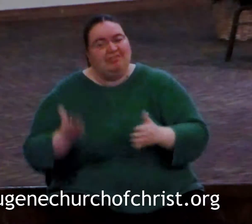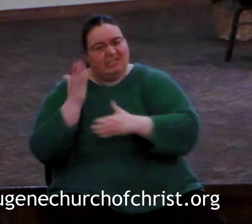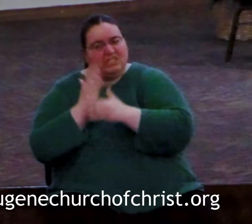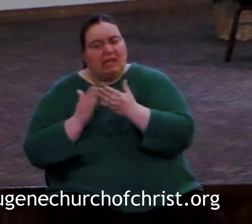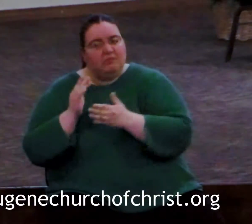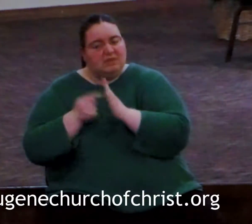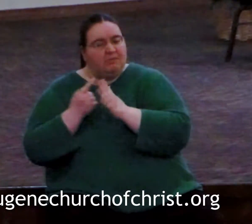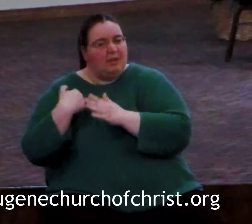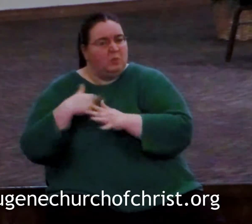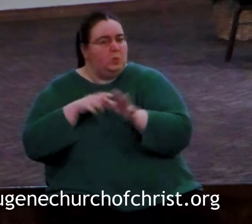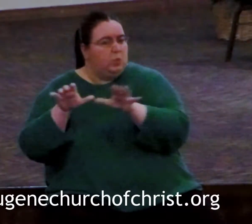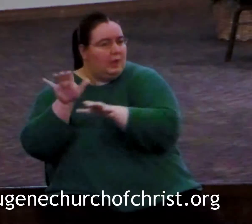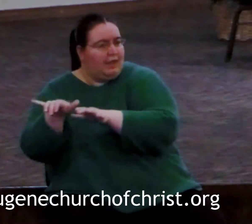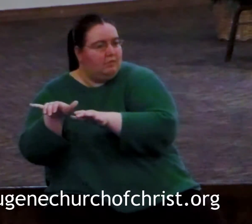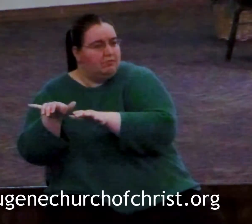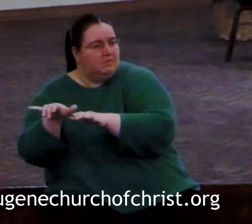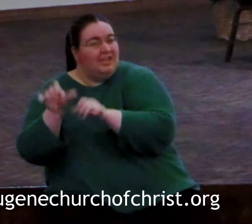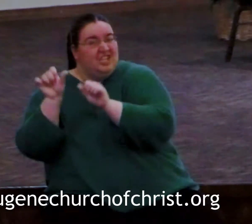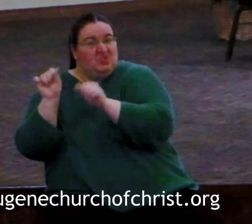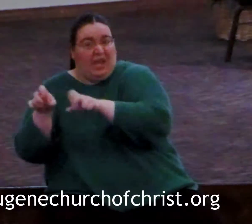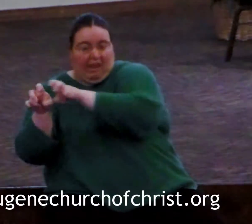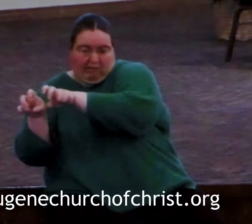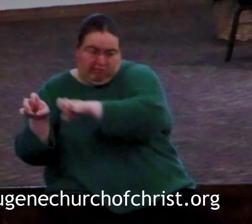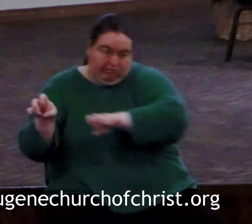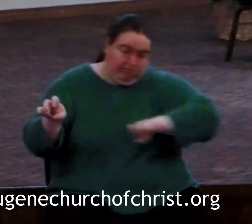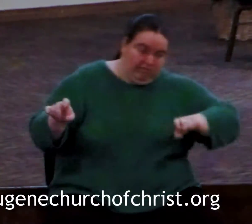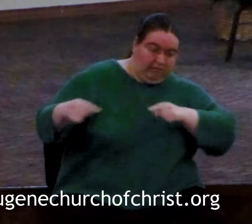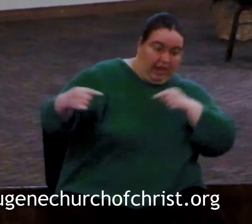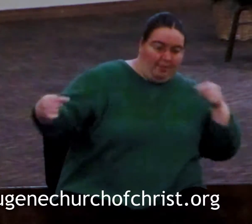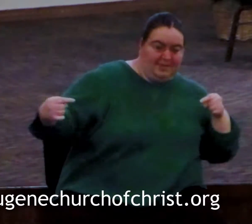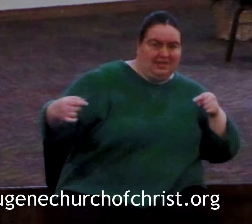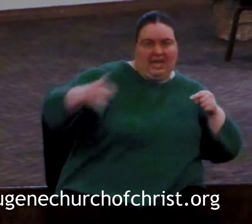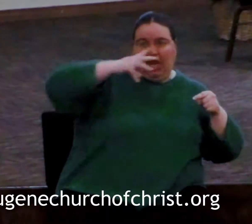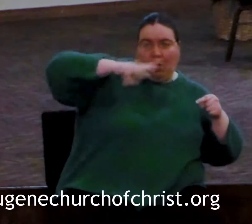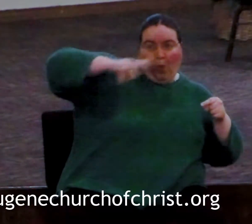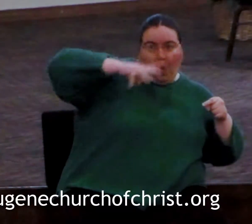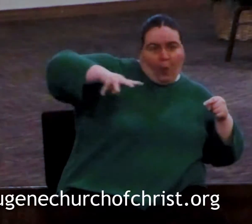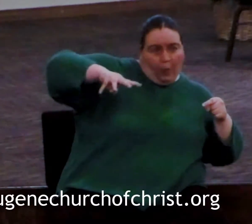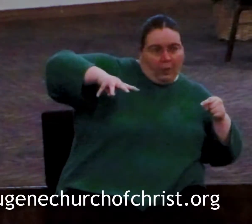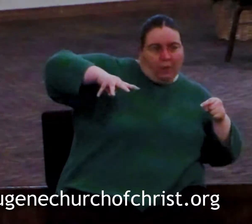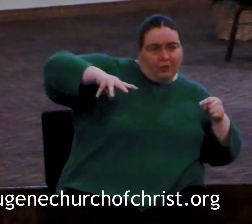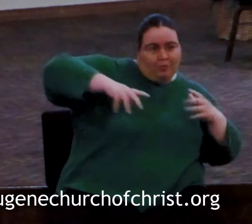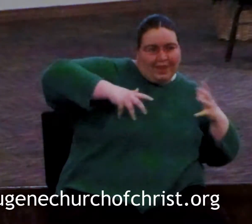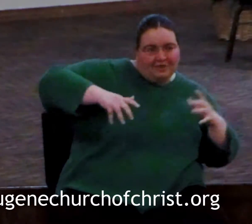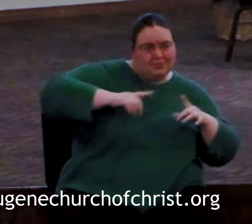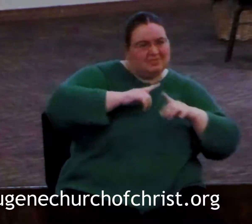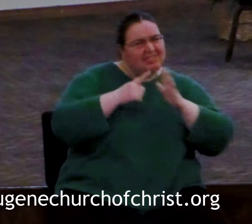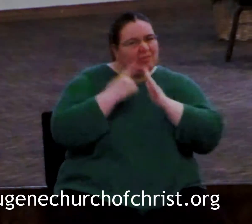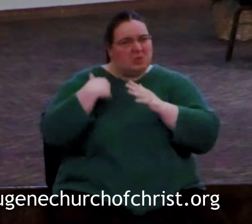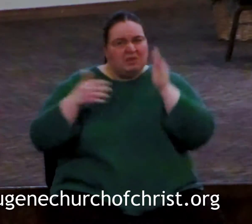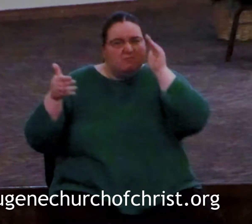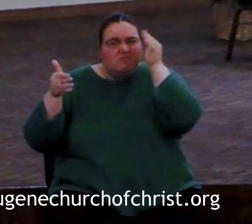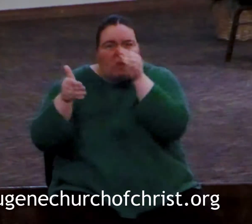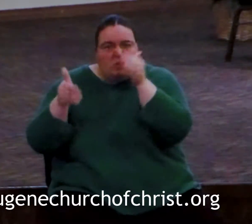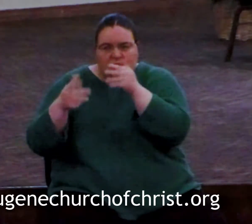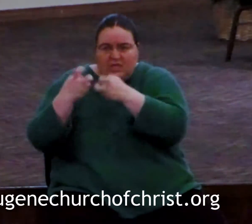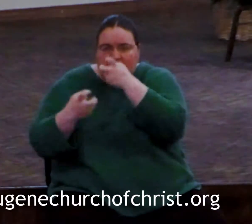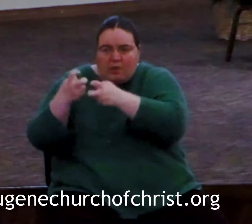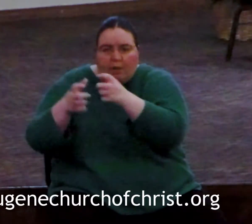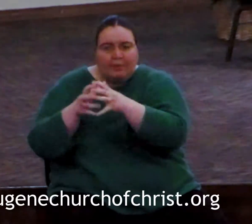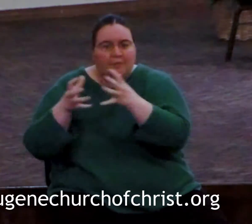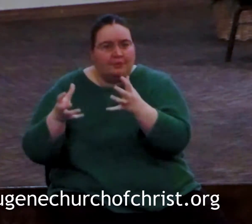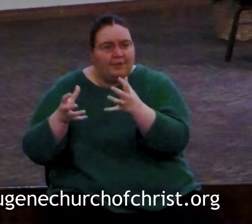storm altogether and seem oblivious to life, but sometimes we get too focused in on the storm. Do we really think God can't handle